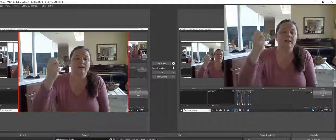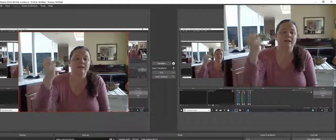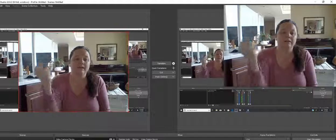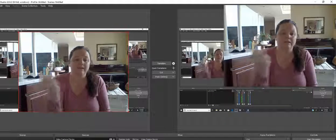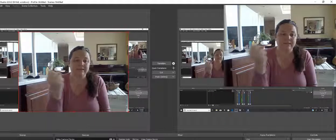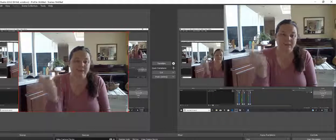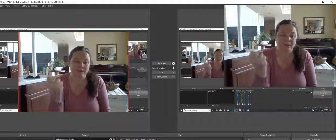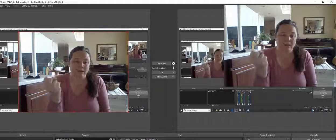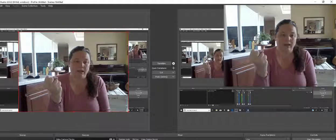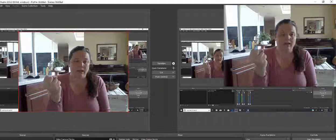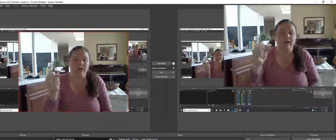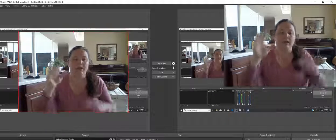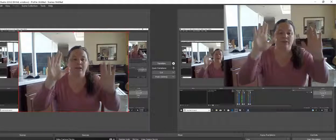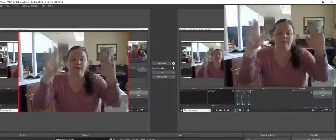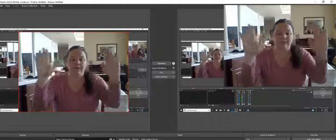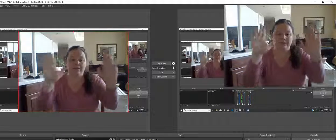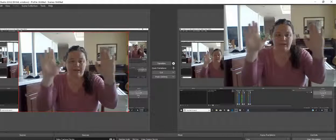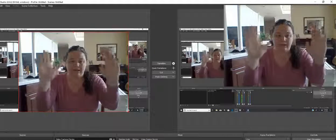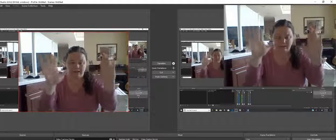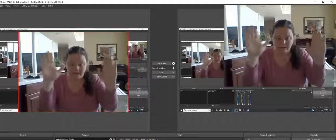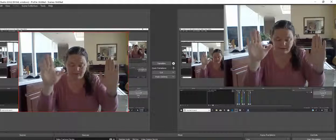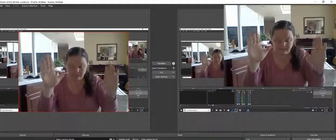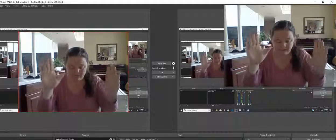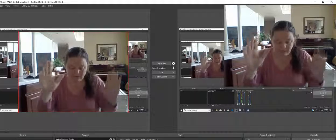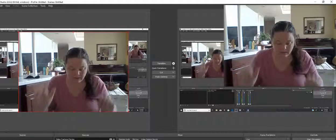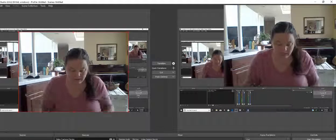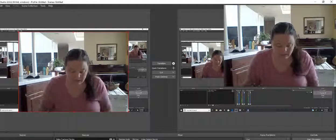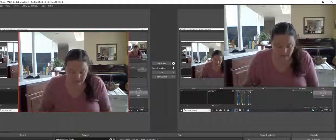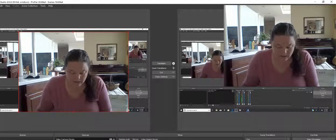Friday, Saturday, and then Sunday.